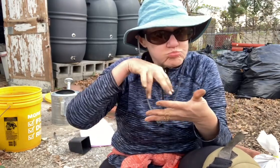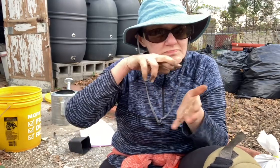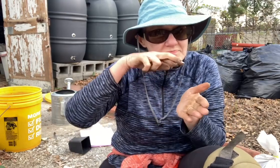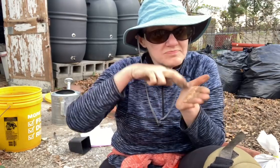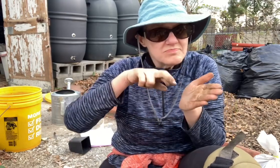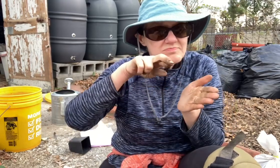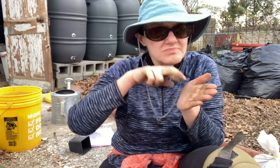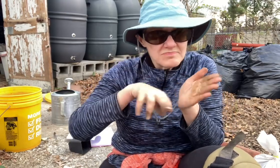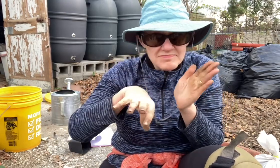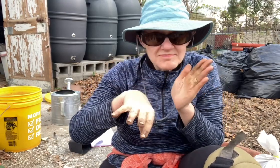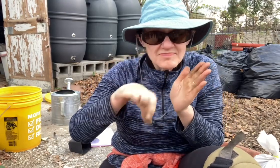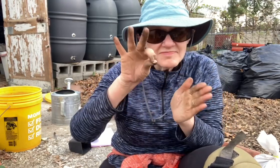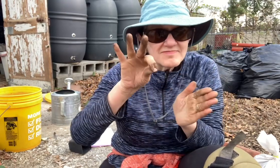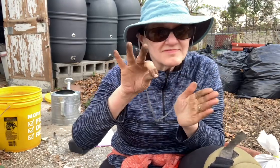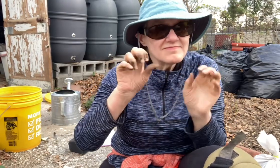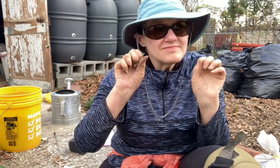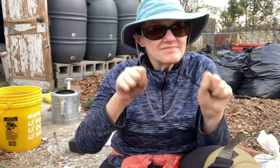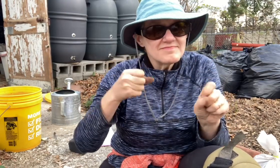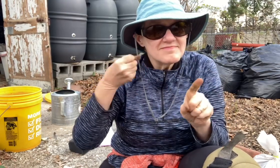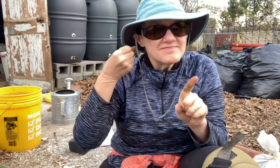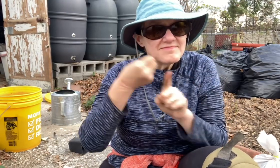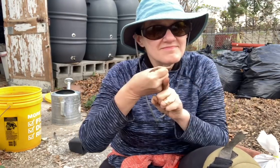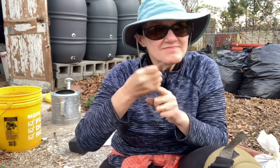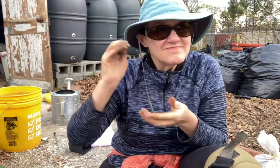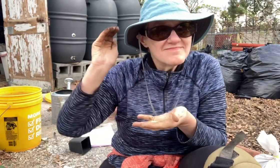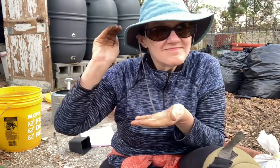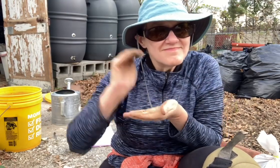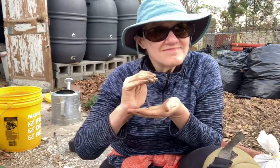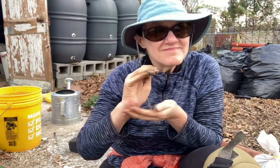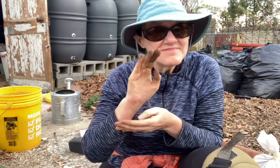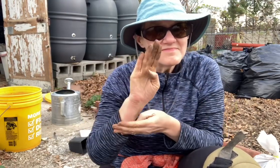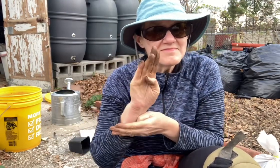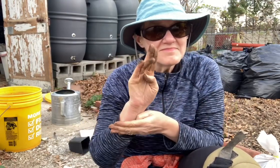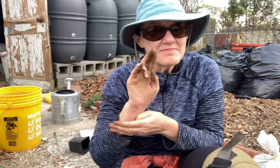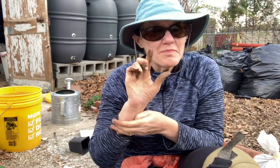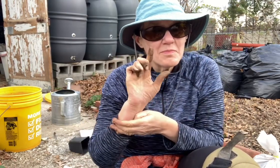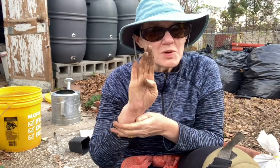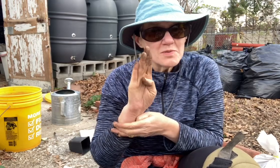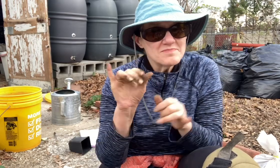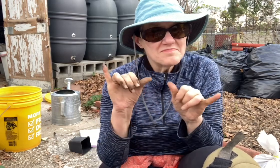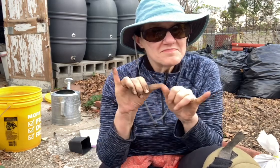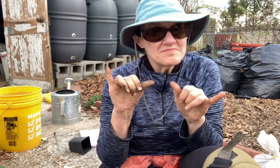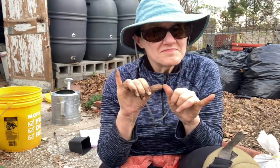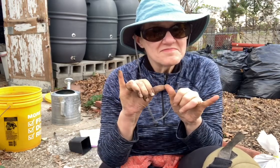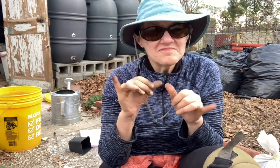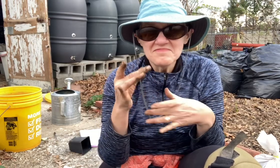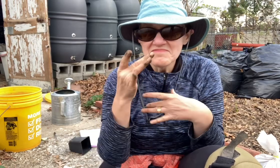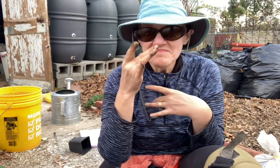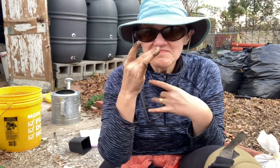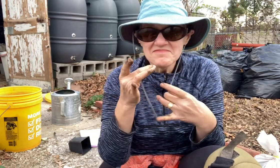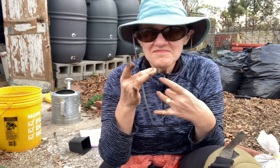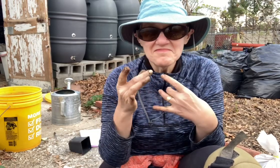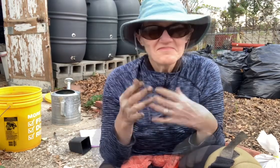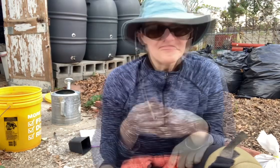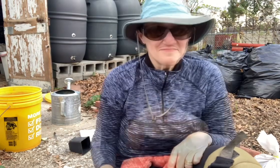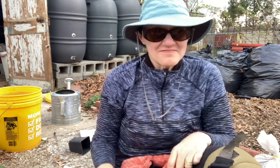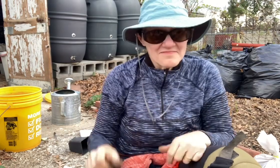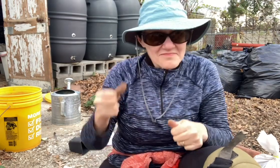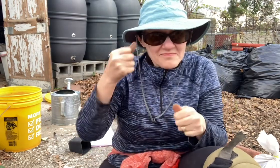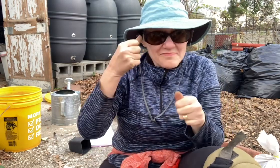But he studied the research and he found that it can actually impact and make smaller bulbs. I found that